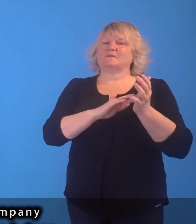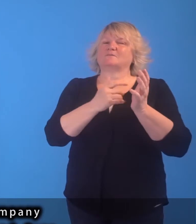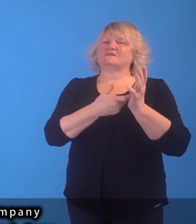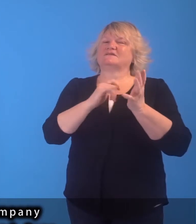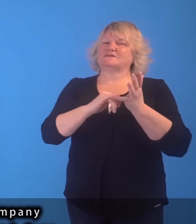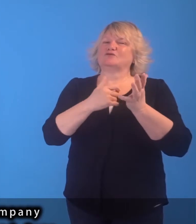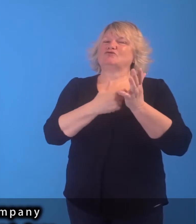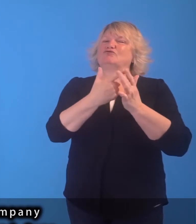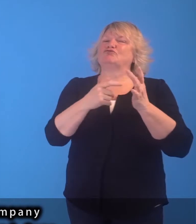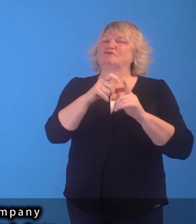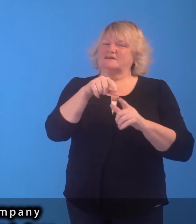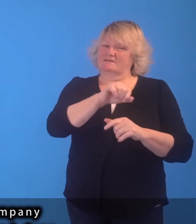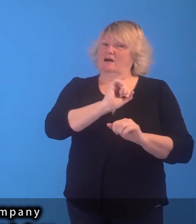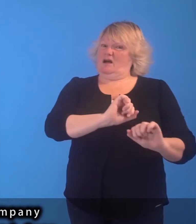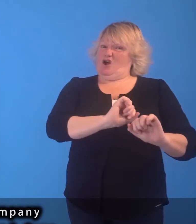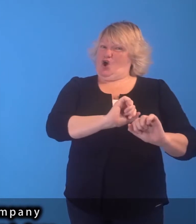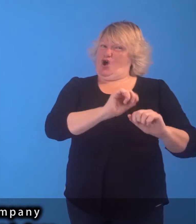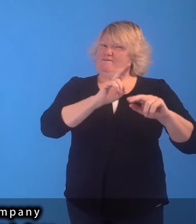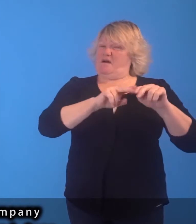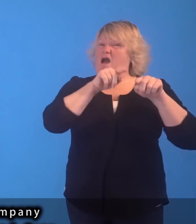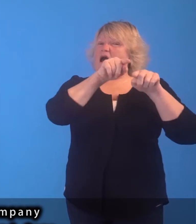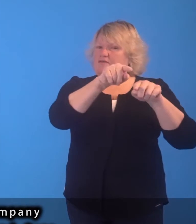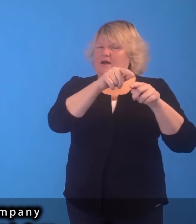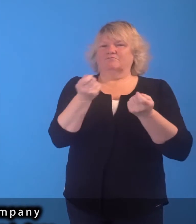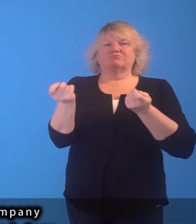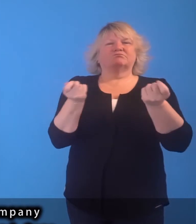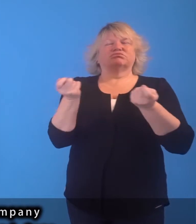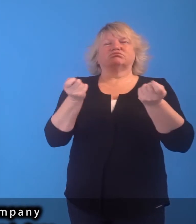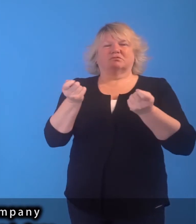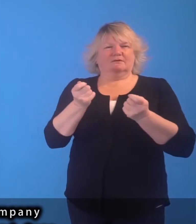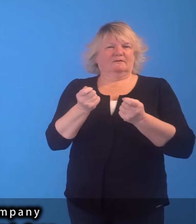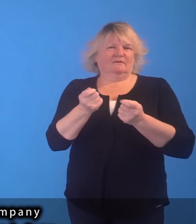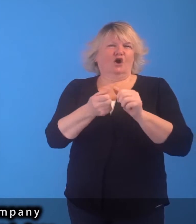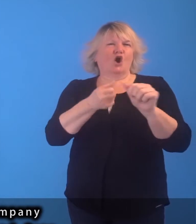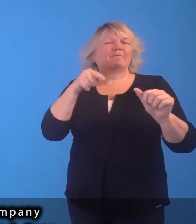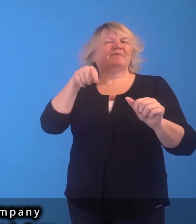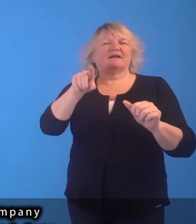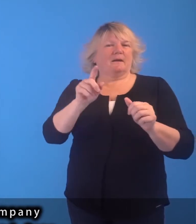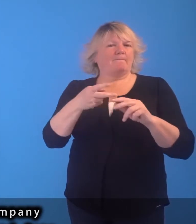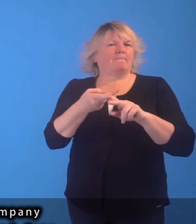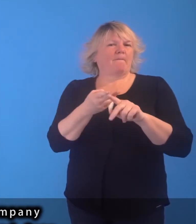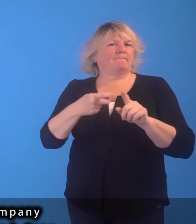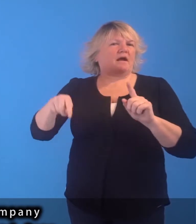Mrs. Reid's father ran a company of plumbers named Barton and Sons.